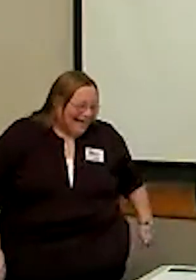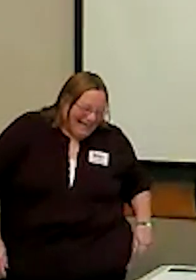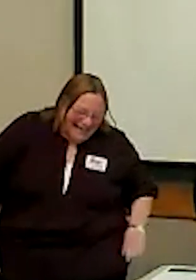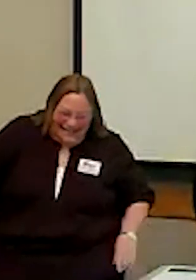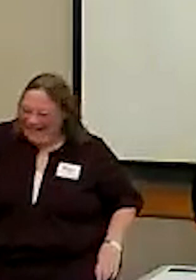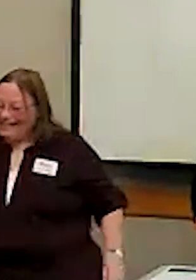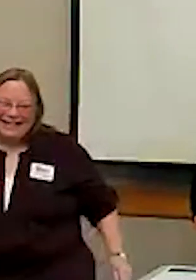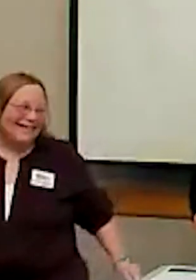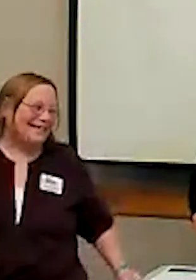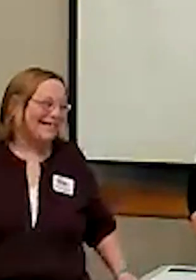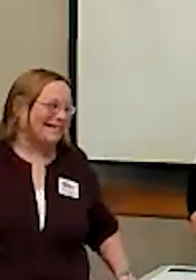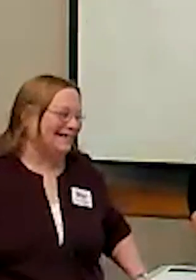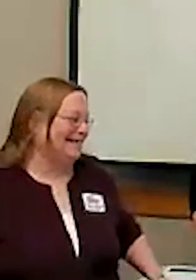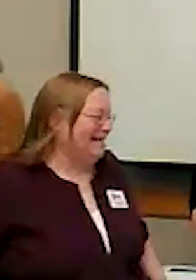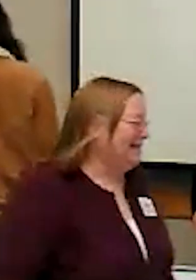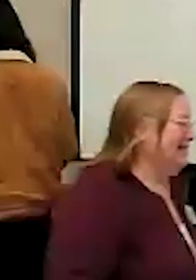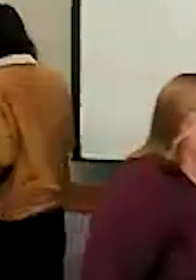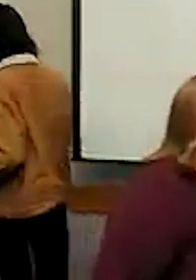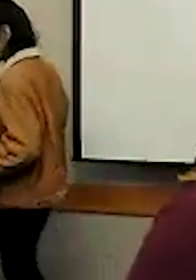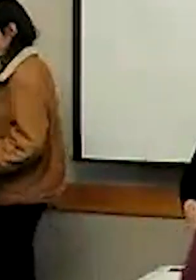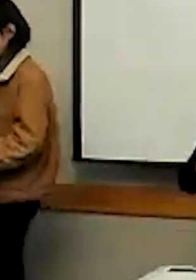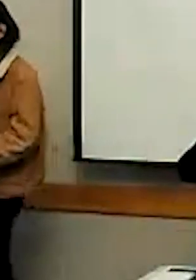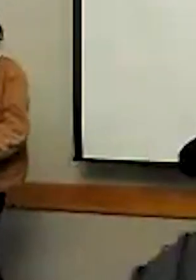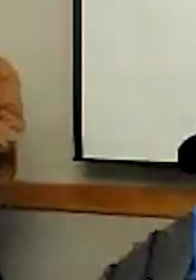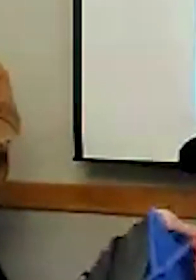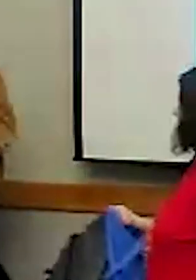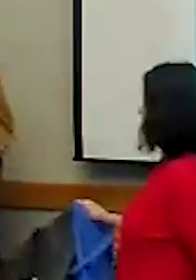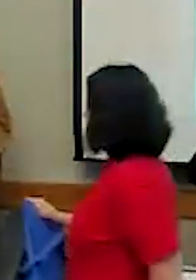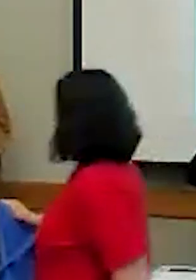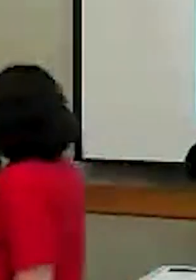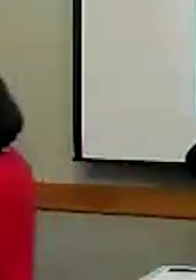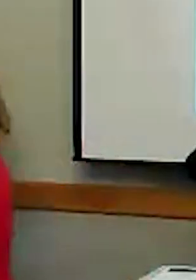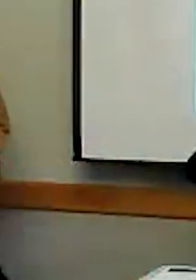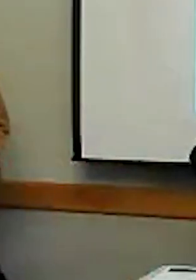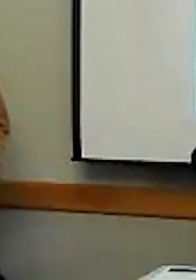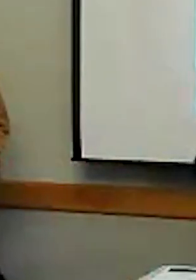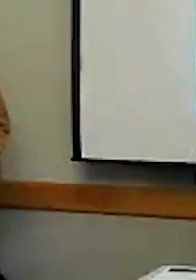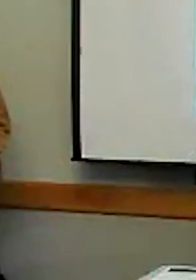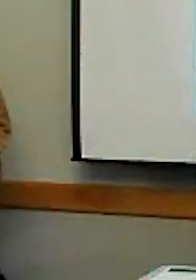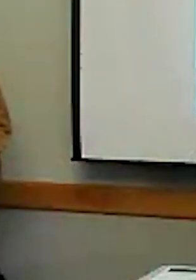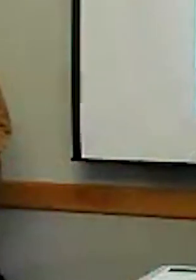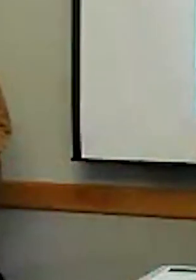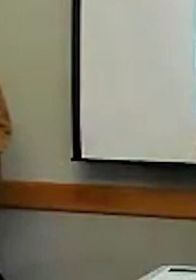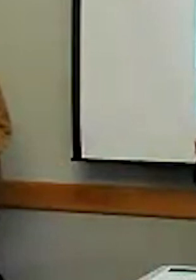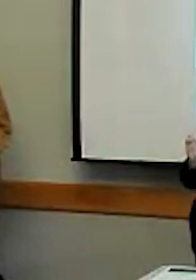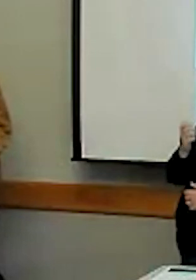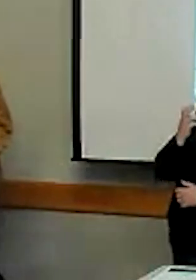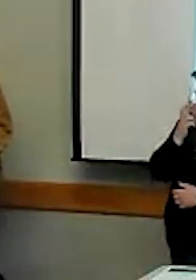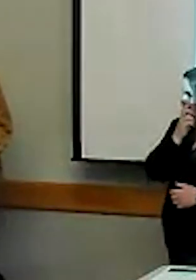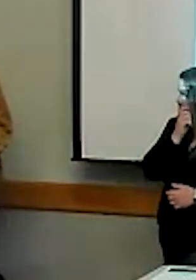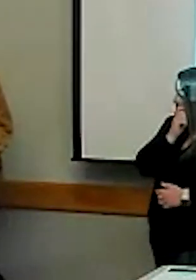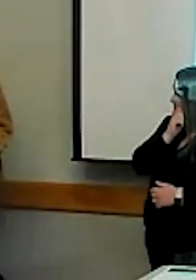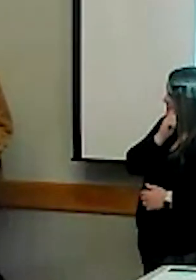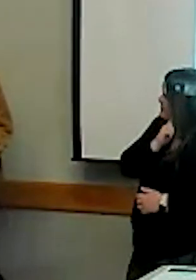Thank you, Theresa. Really fun and interesting. So it's exciting that we're seeing